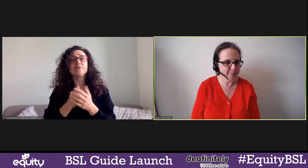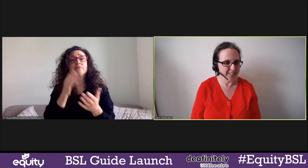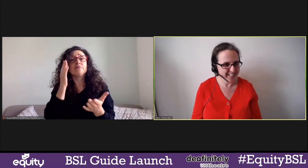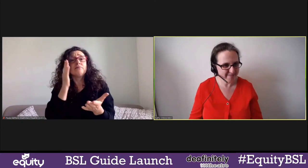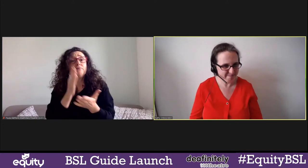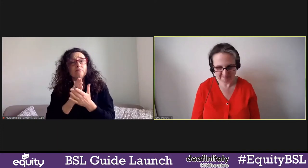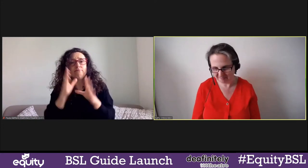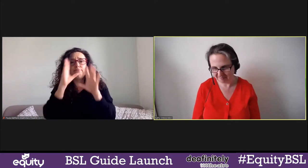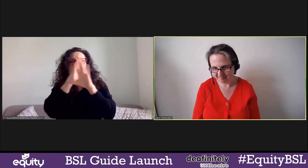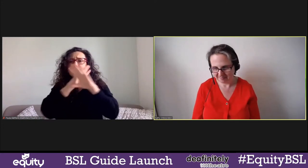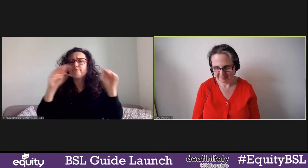participants.